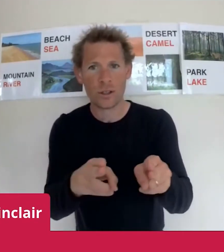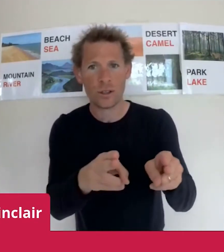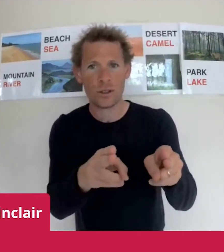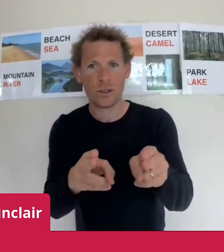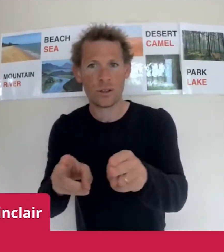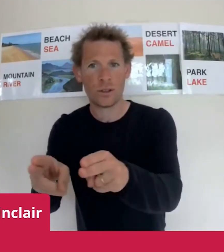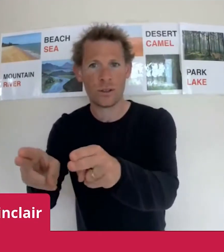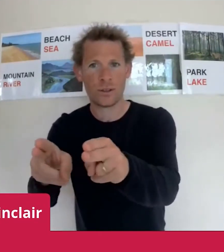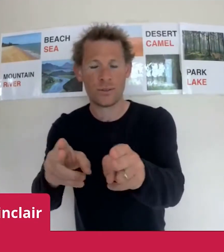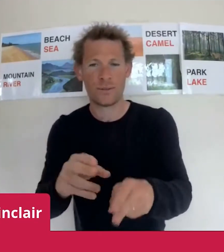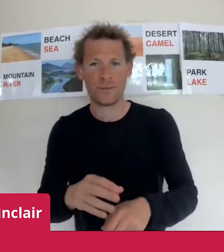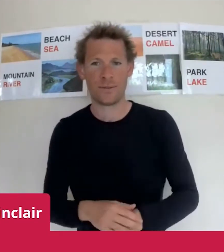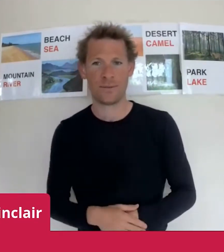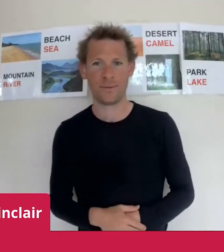River.